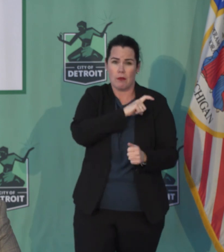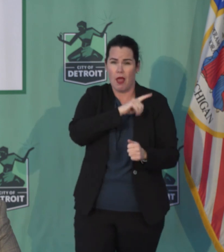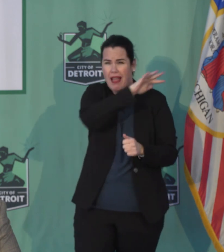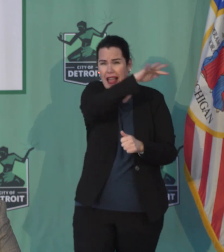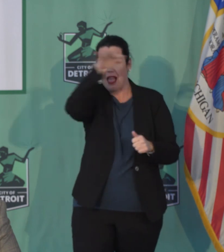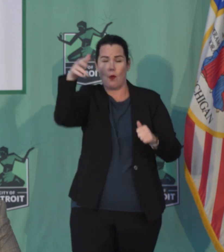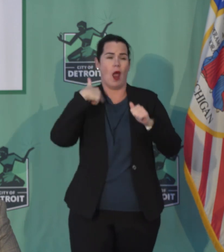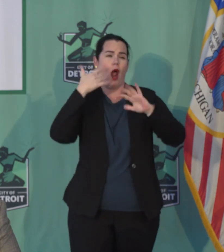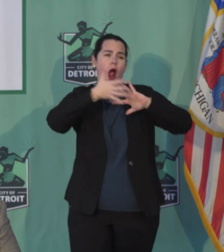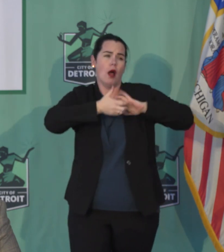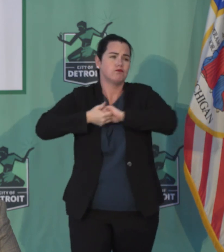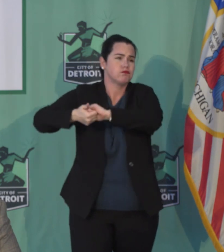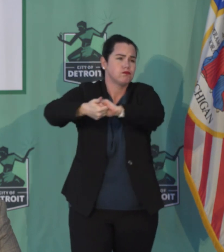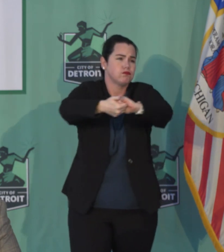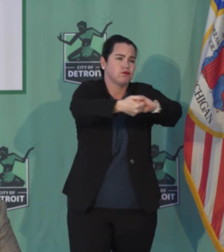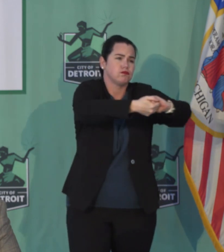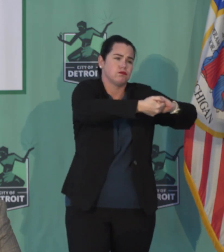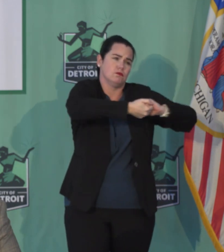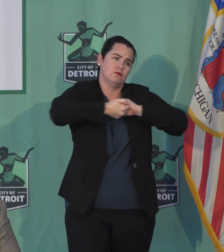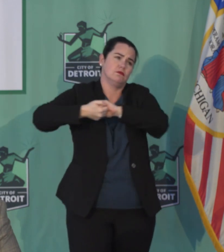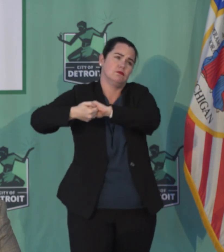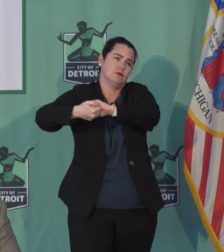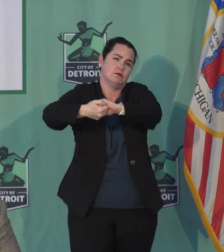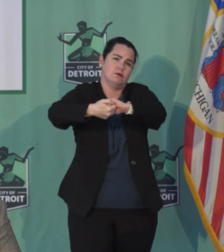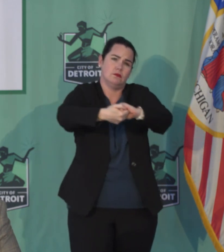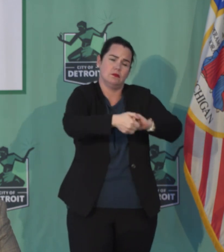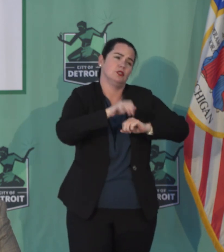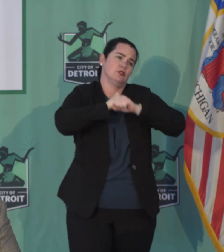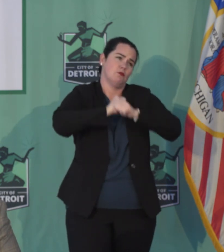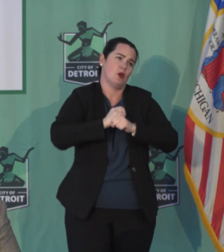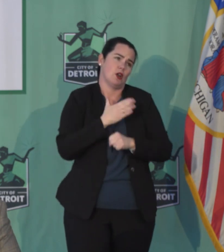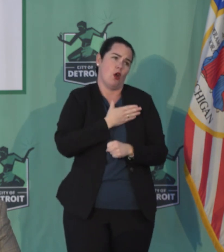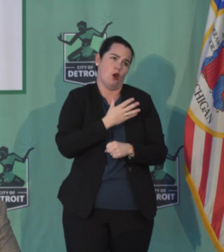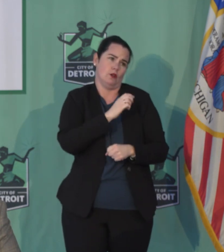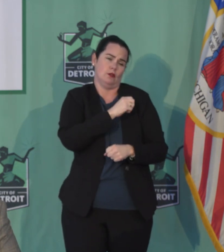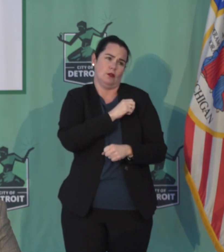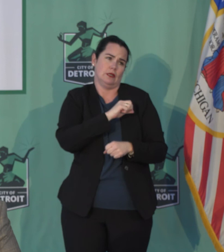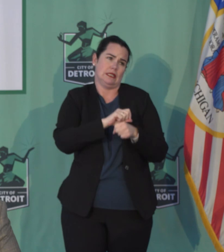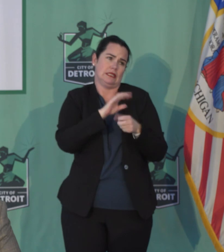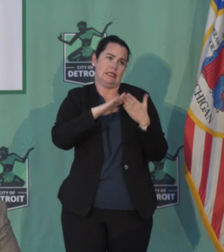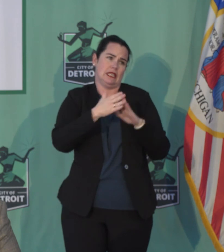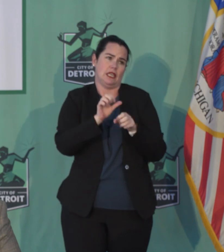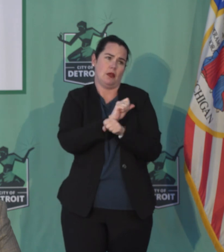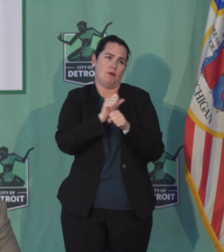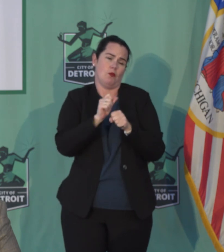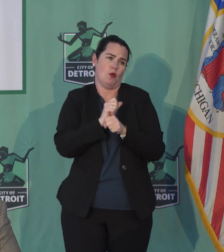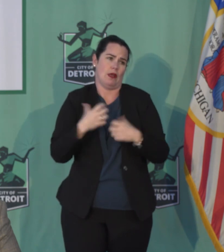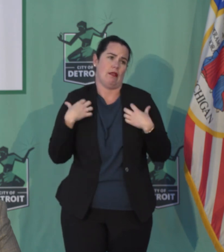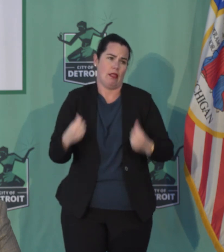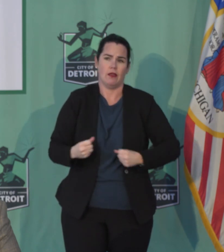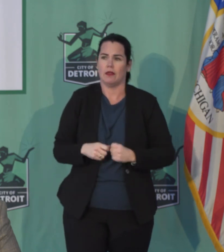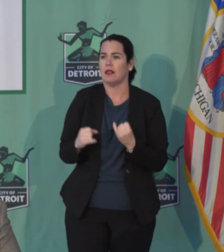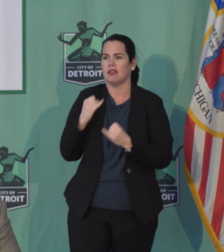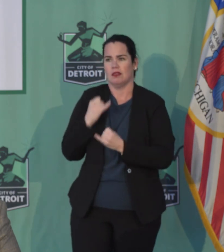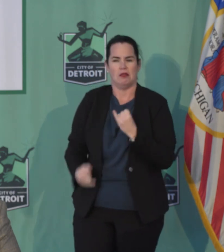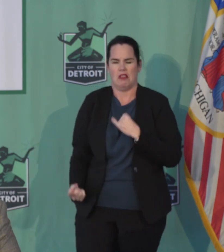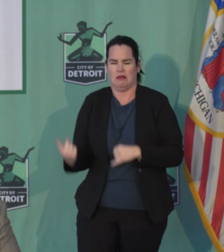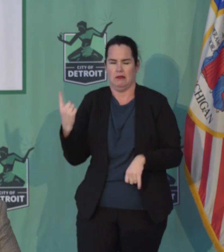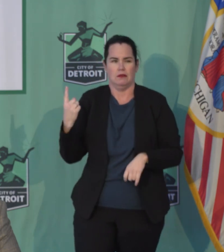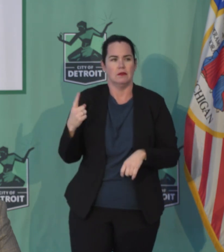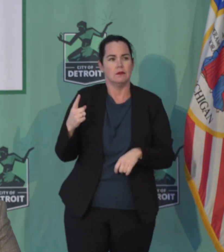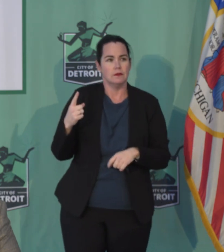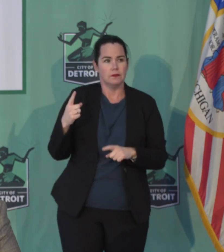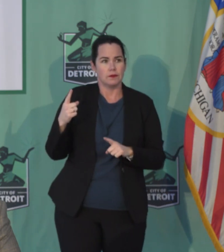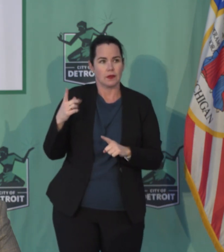together in a really cooperative way to protect the health of our city employees. Okay, and last question I've got is also